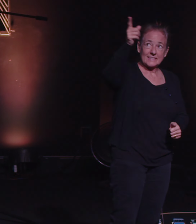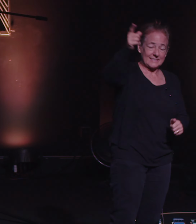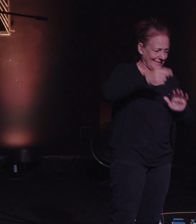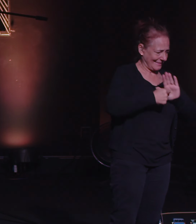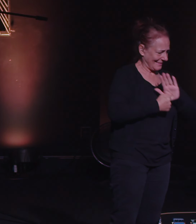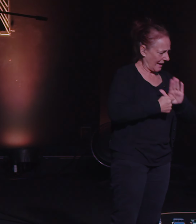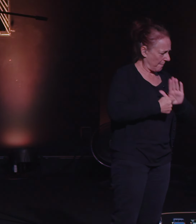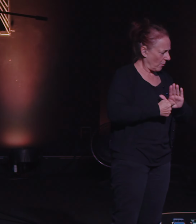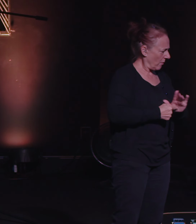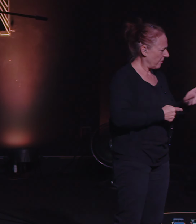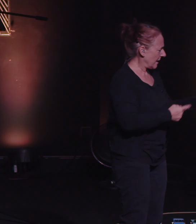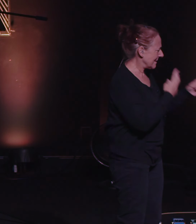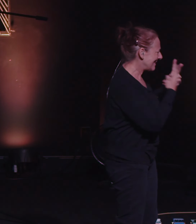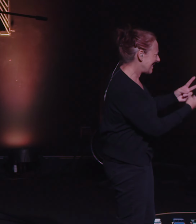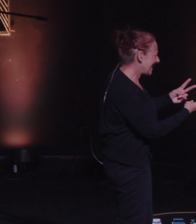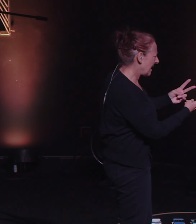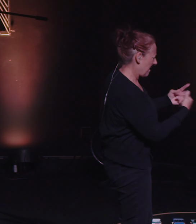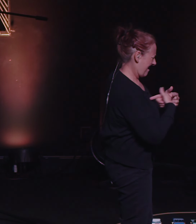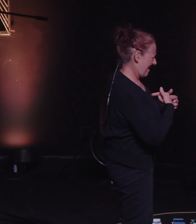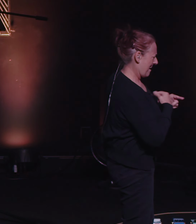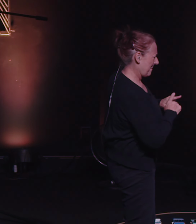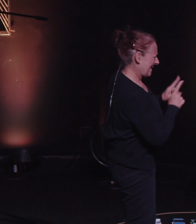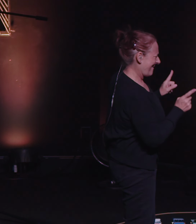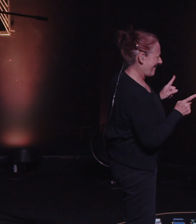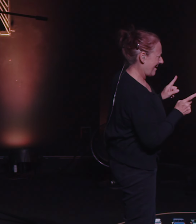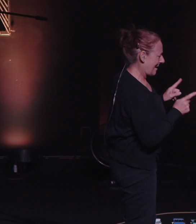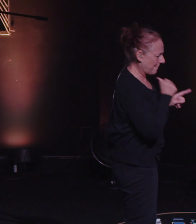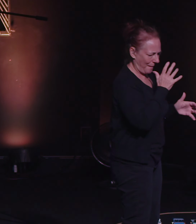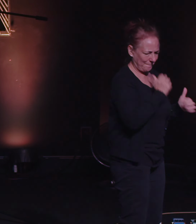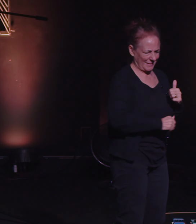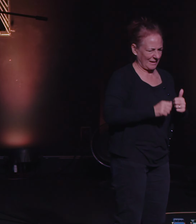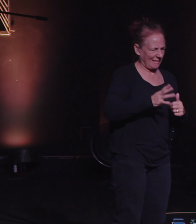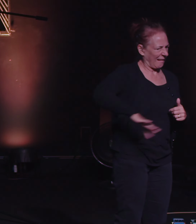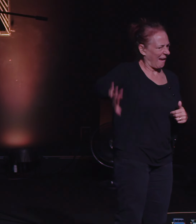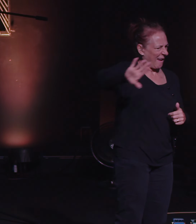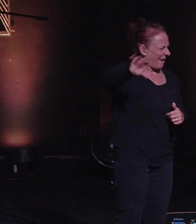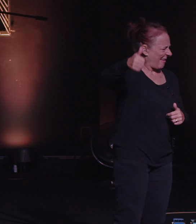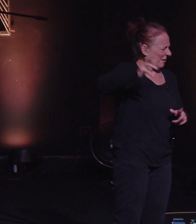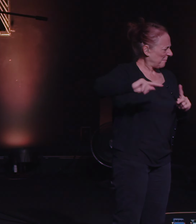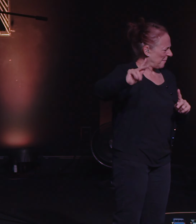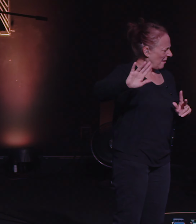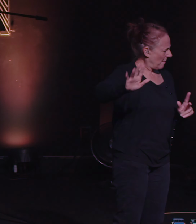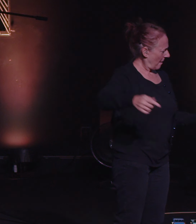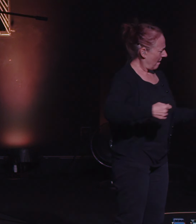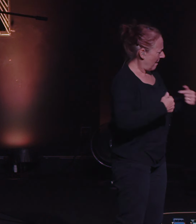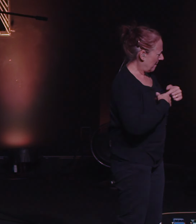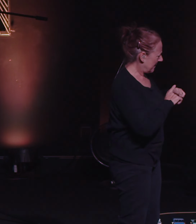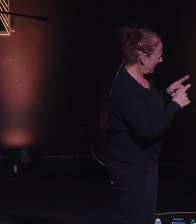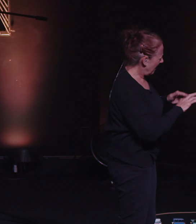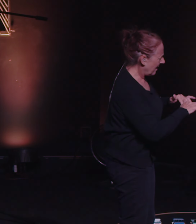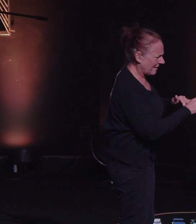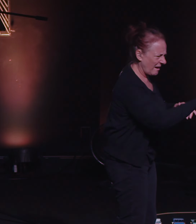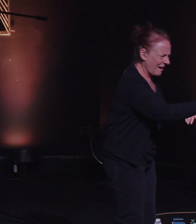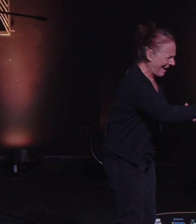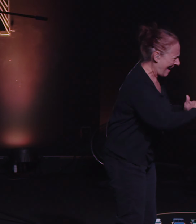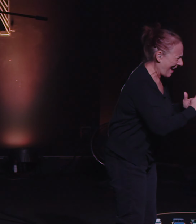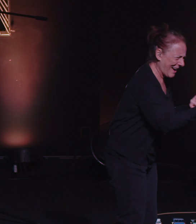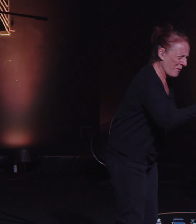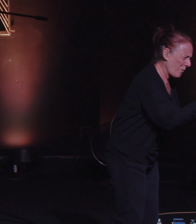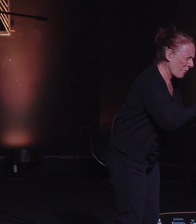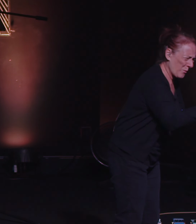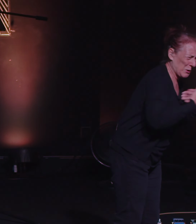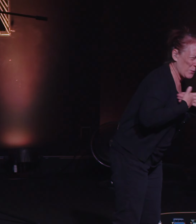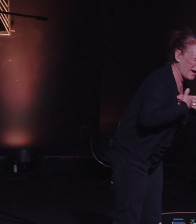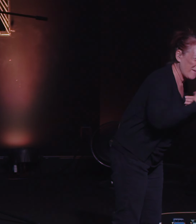so deeply about Jesus that I can't help but live in a way that is attractive to other people, that brings flavor to this world, that causes them to